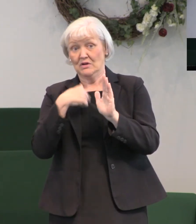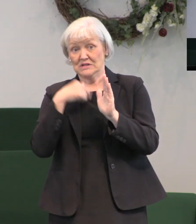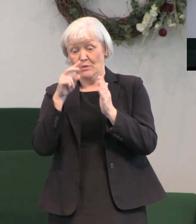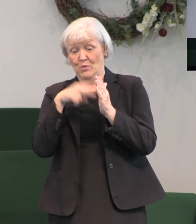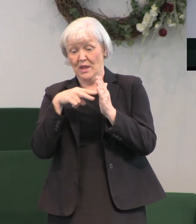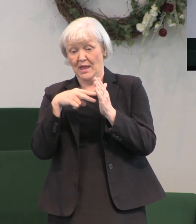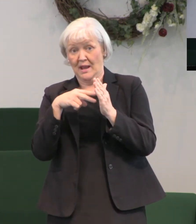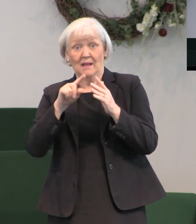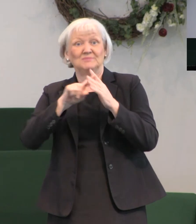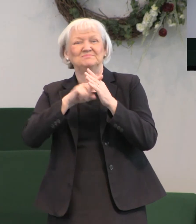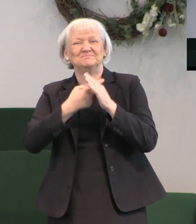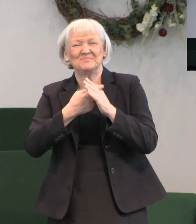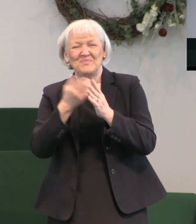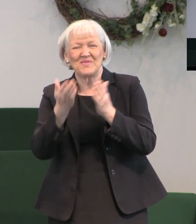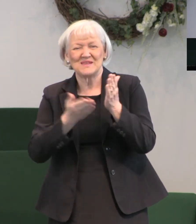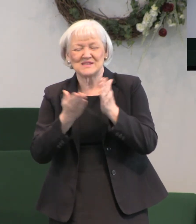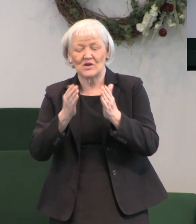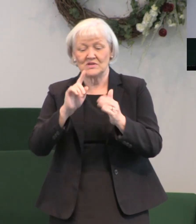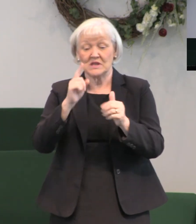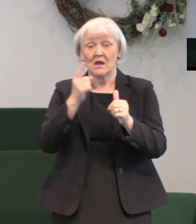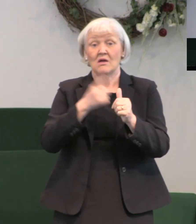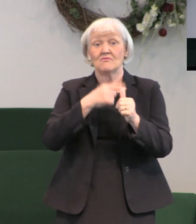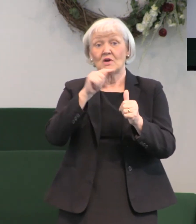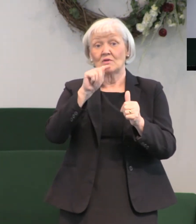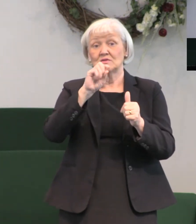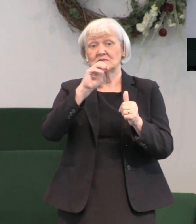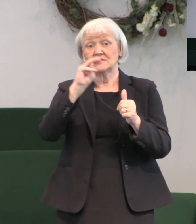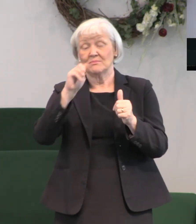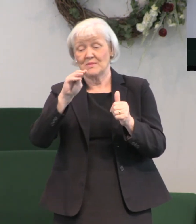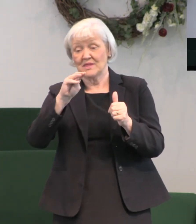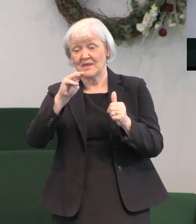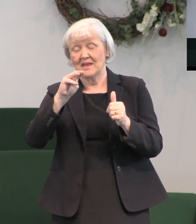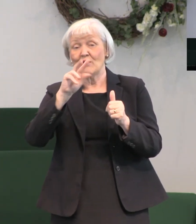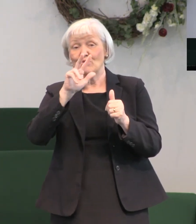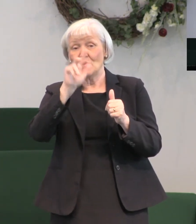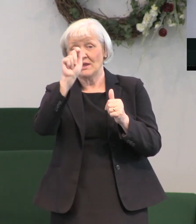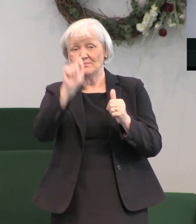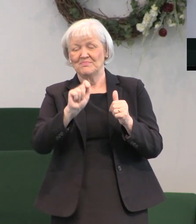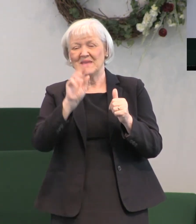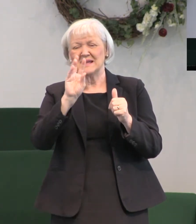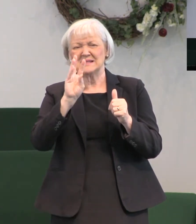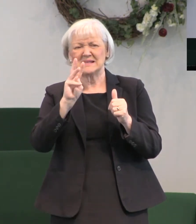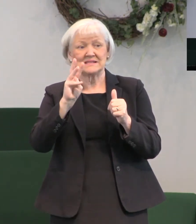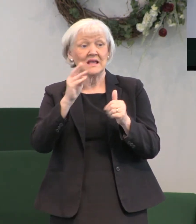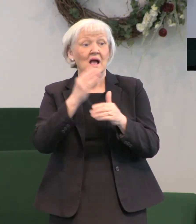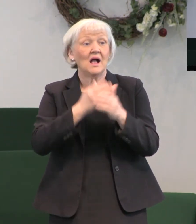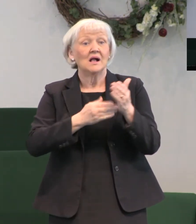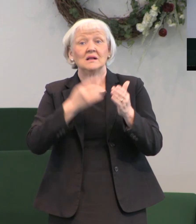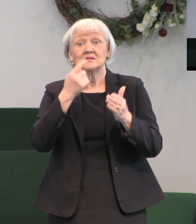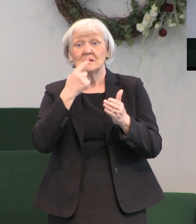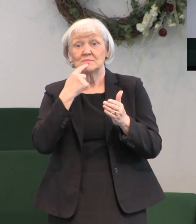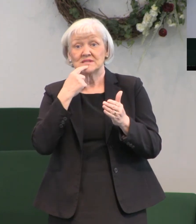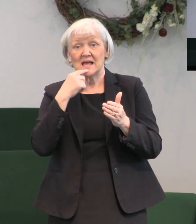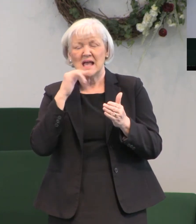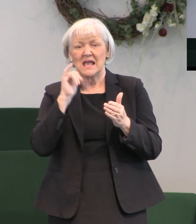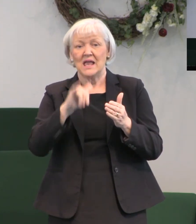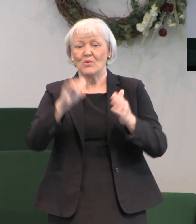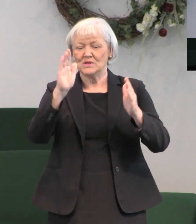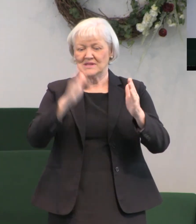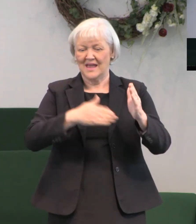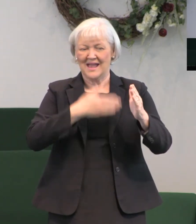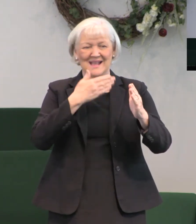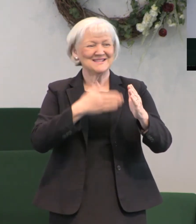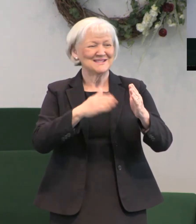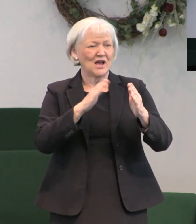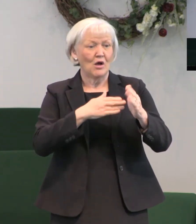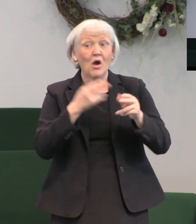today. It's 1 Timothy chapter 3 and verse 16. And some say that this was a hymn, a very short